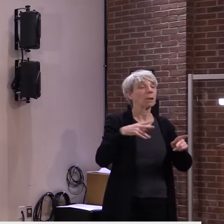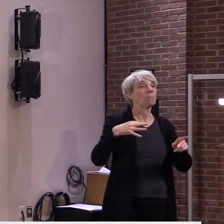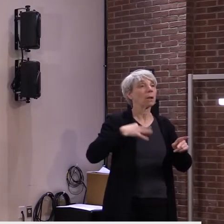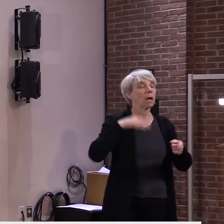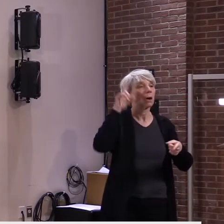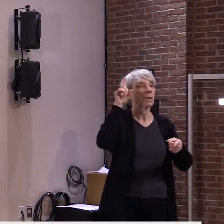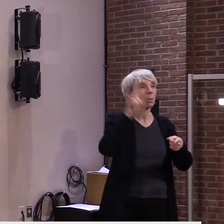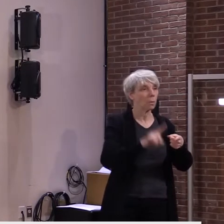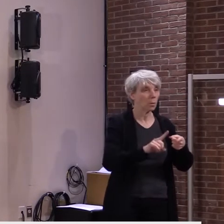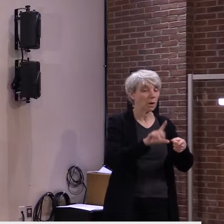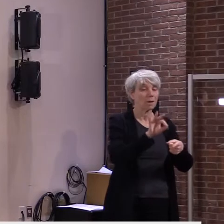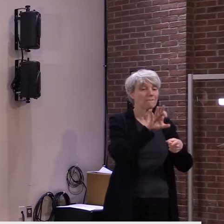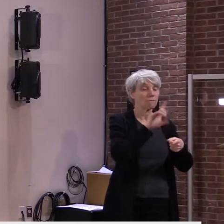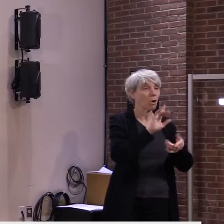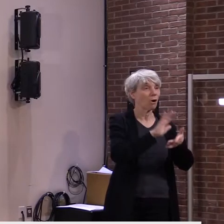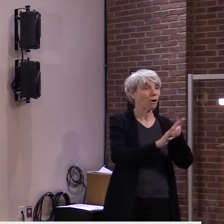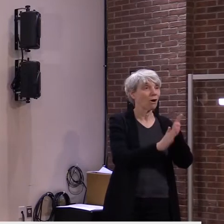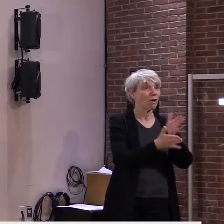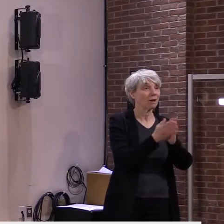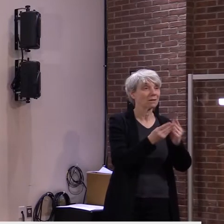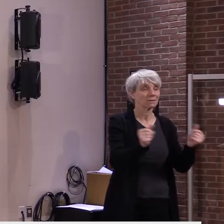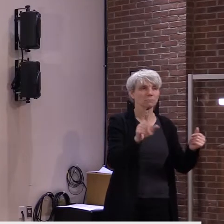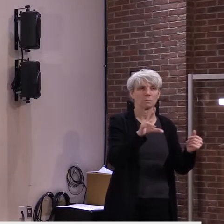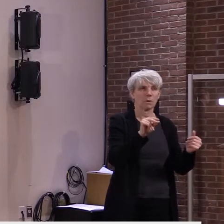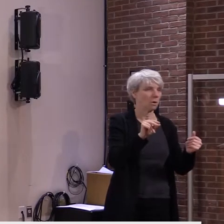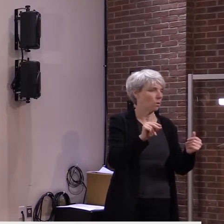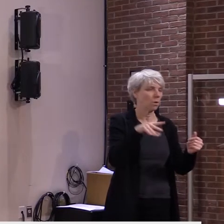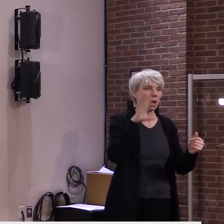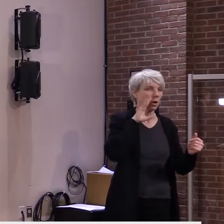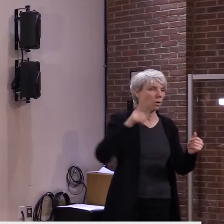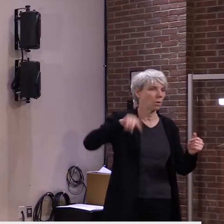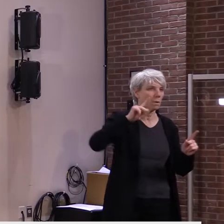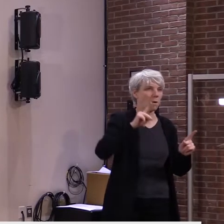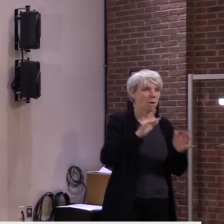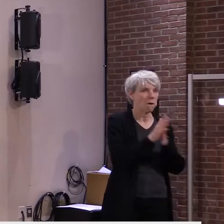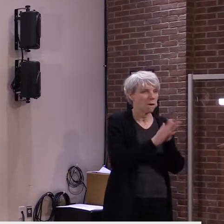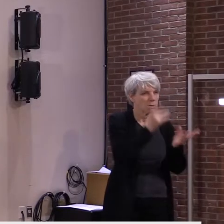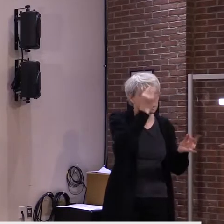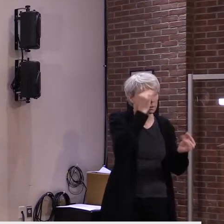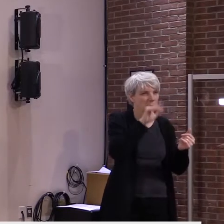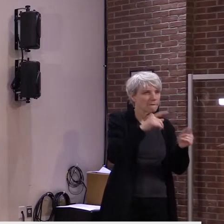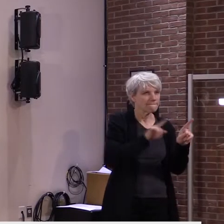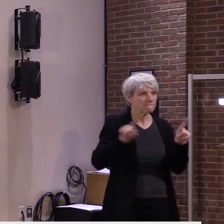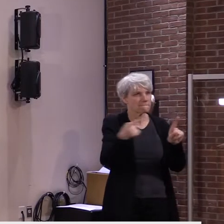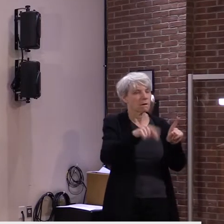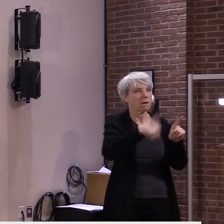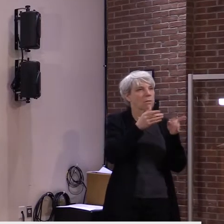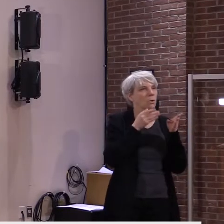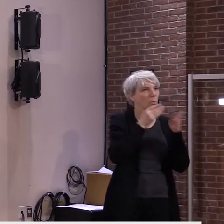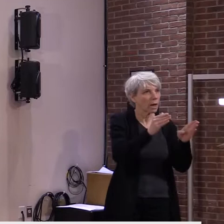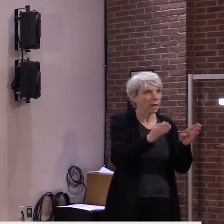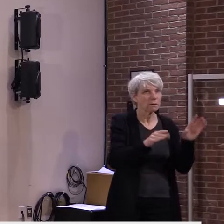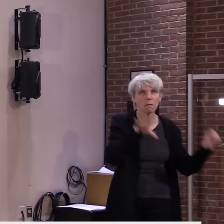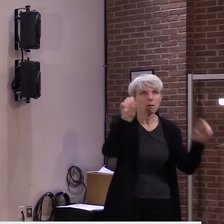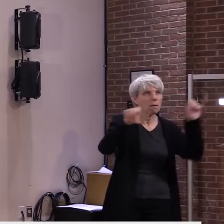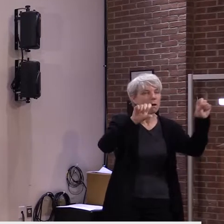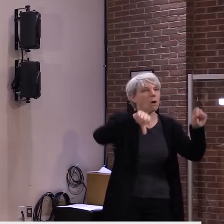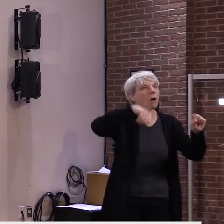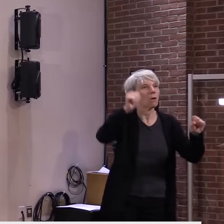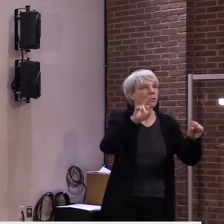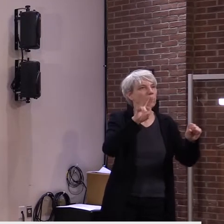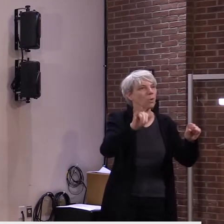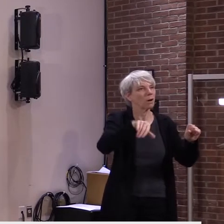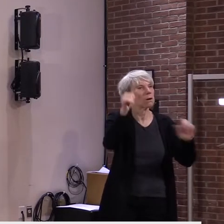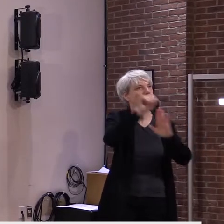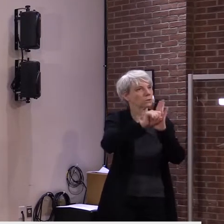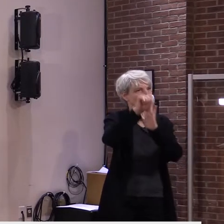think fraud is going away. They're just looking for other opportunities to get into systems across the country.